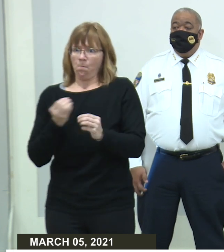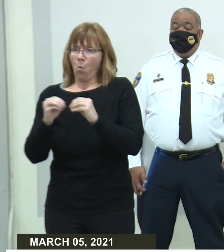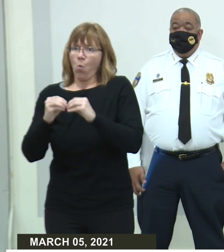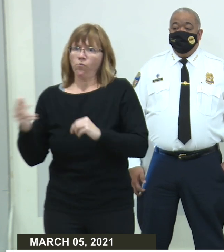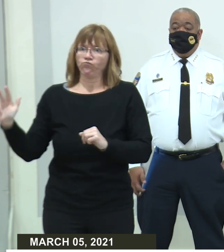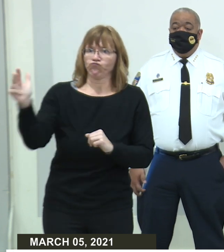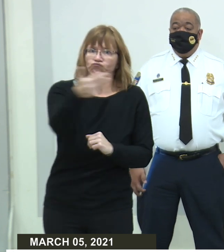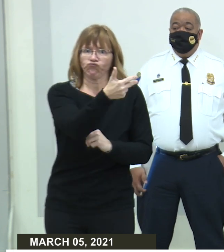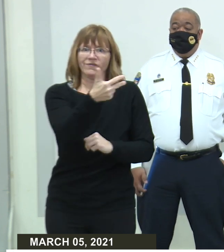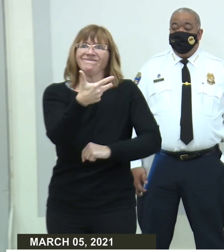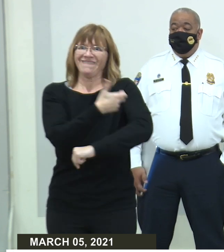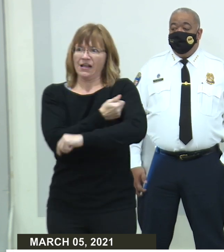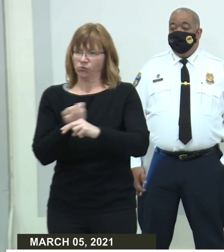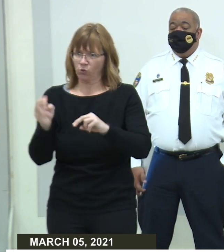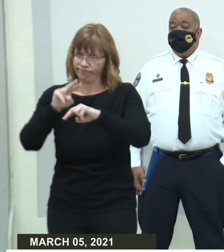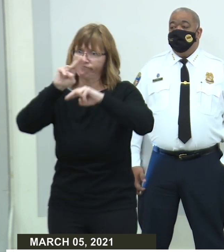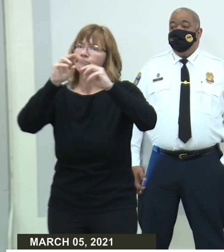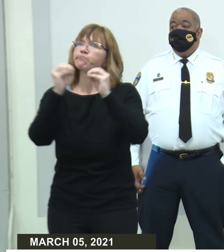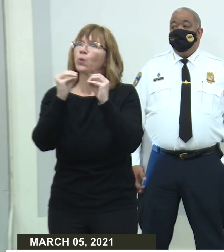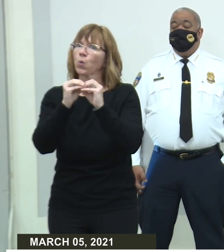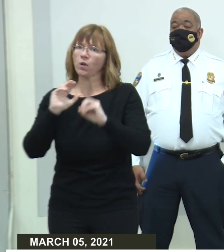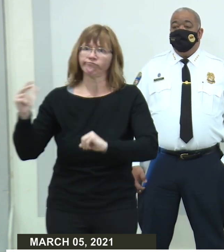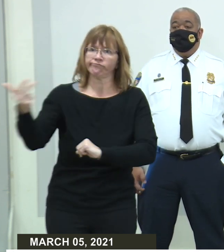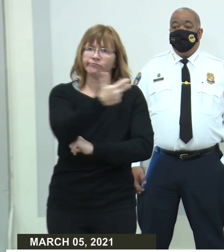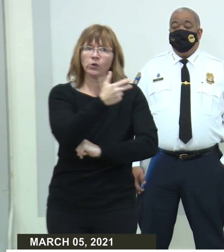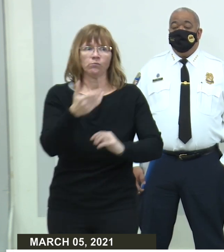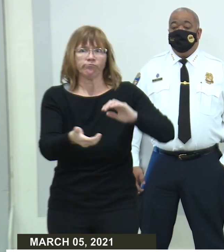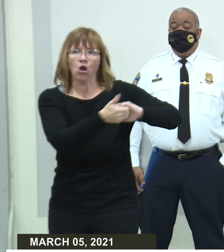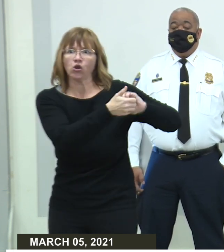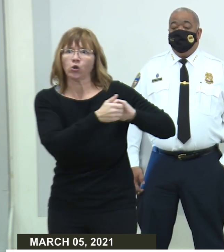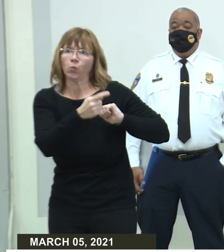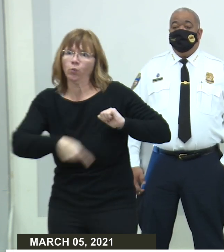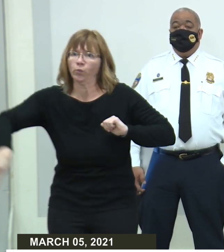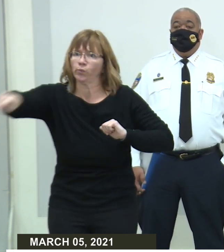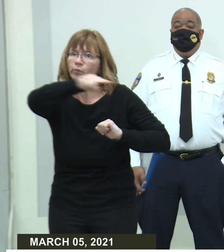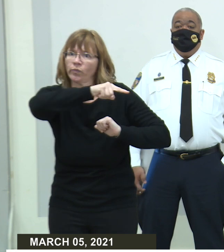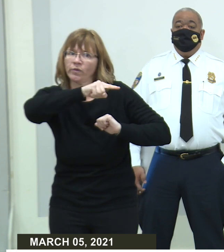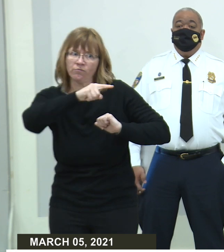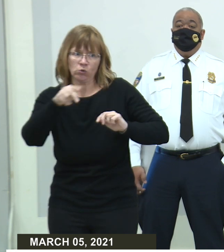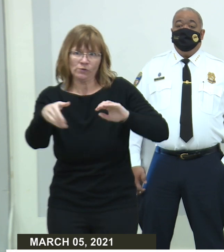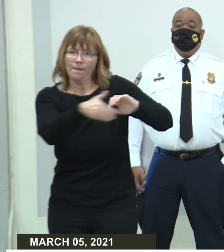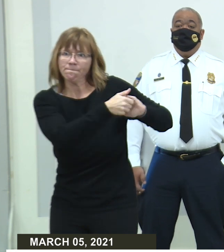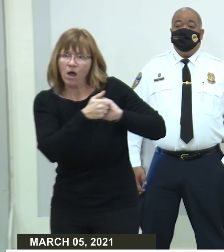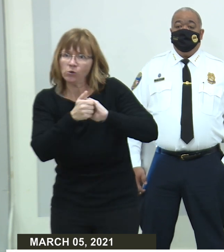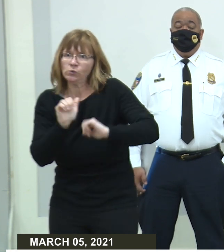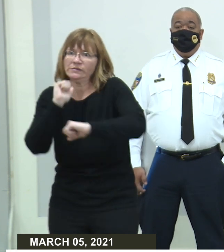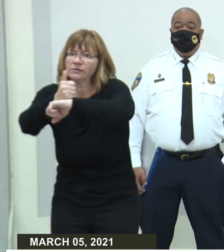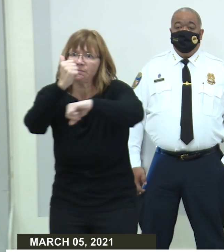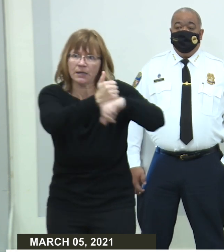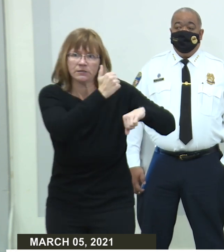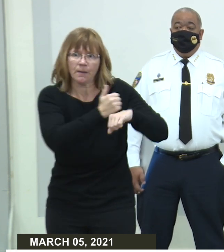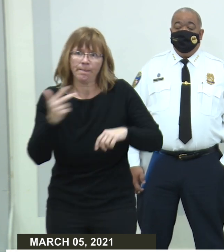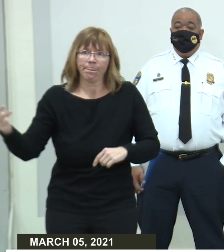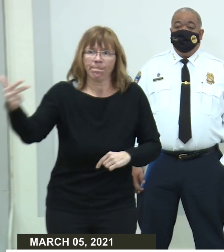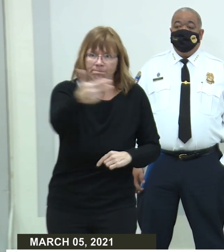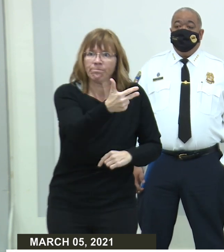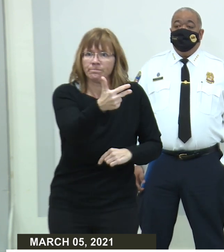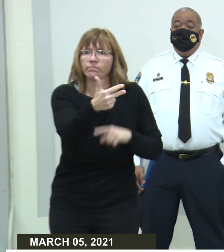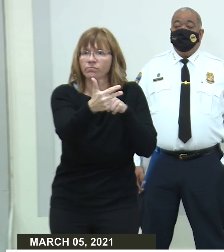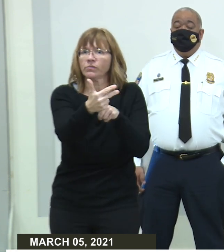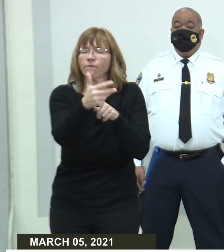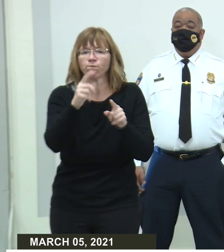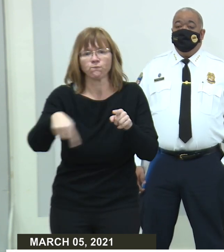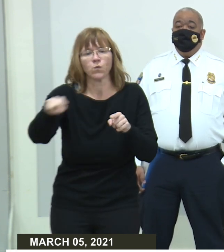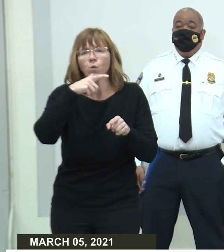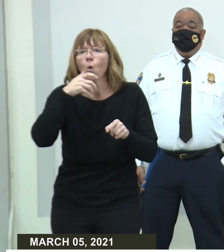healthcare partners, using the city's allocations of doses to bring vaccine directly to older adults in senior housing buildings.